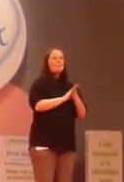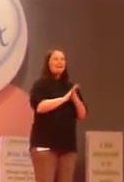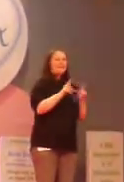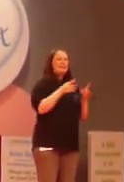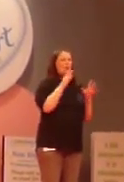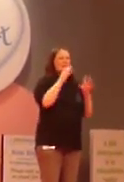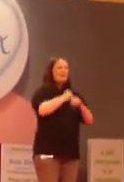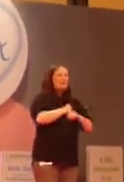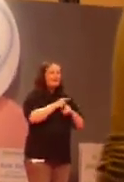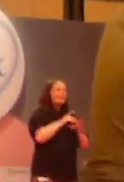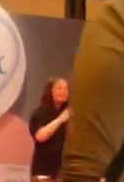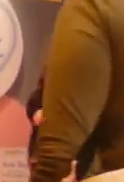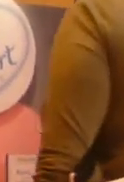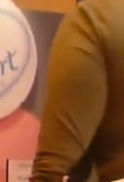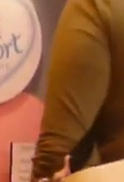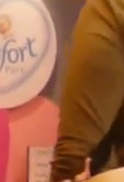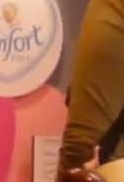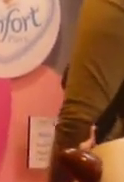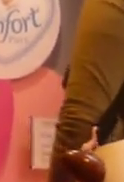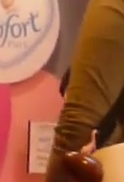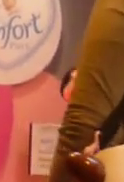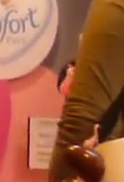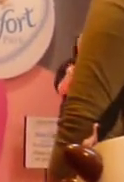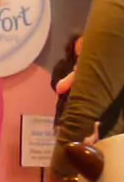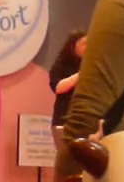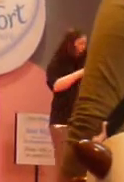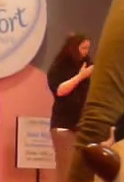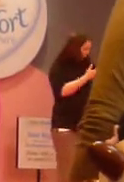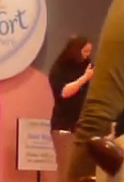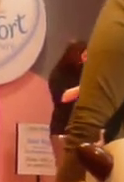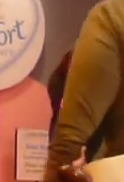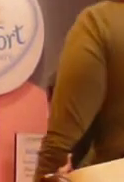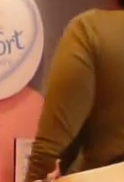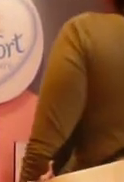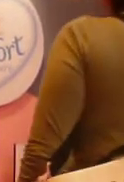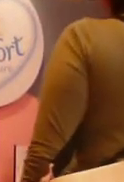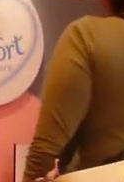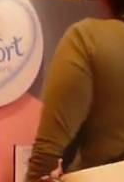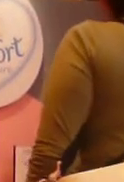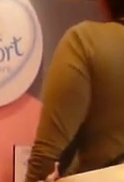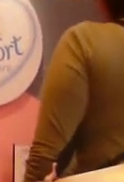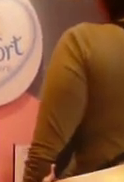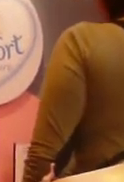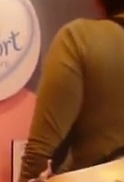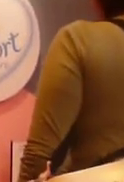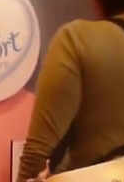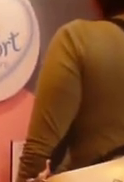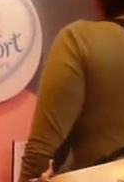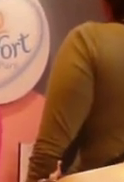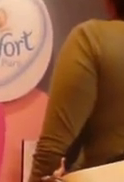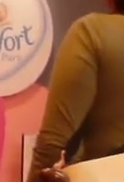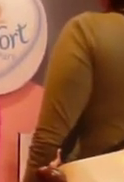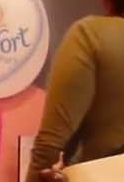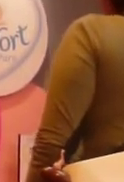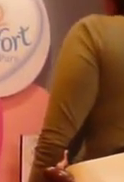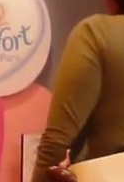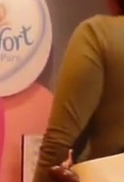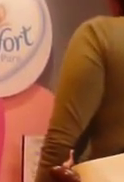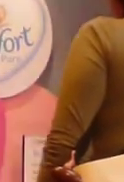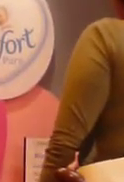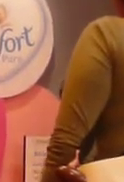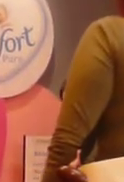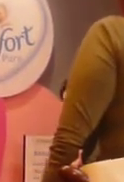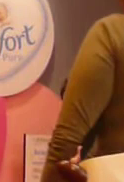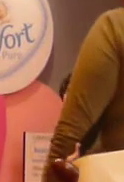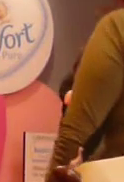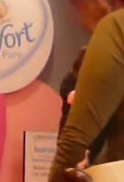I know. It's harder work sometimes than going to the office. Much. The husband won't believe me. Yeah. He just doesn't believe that it's